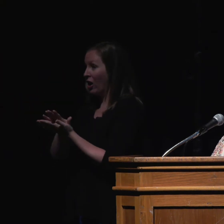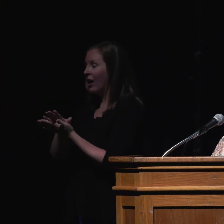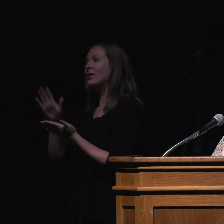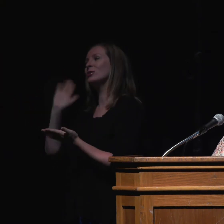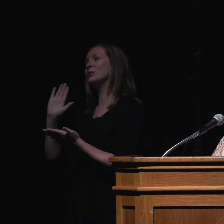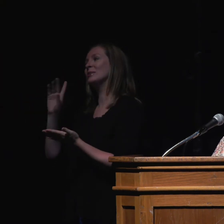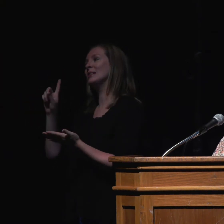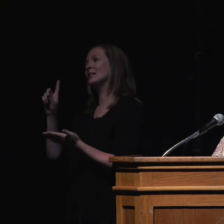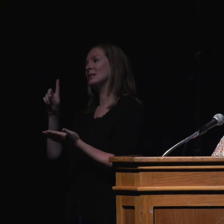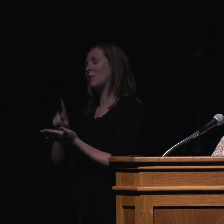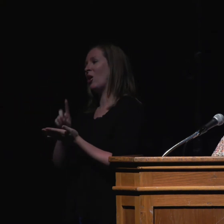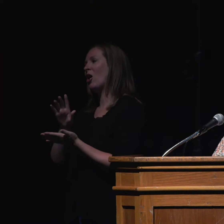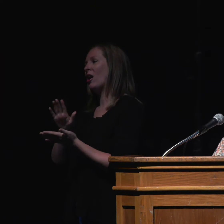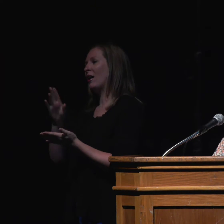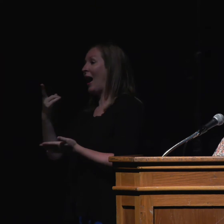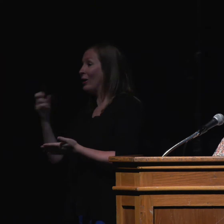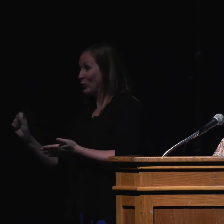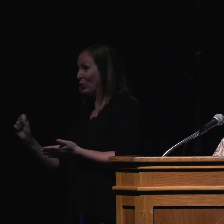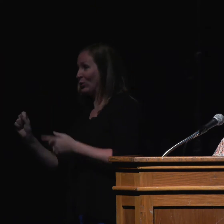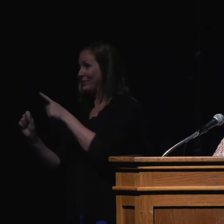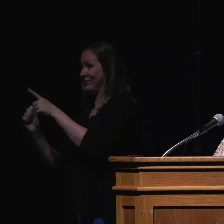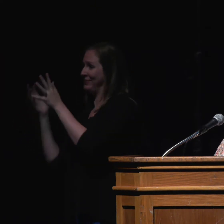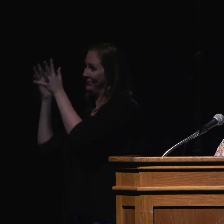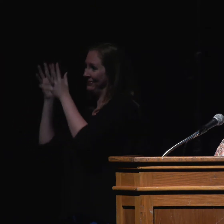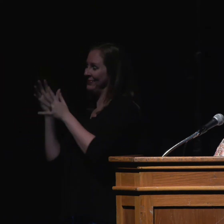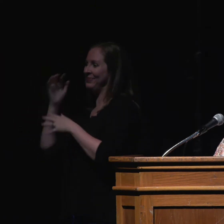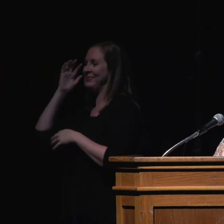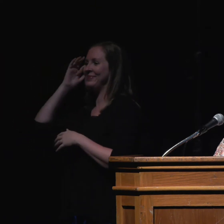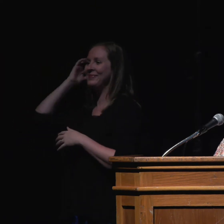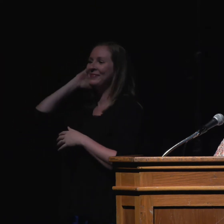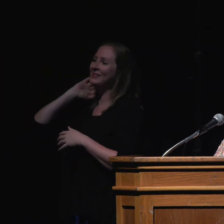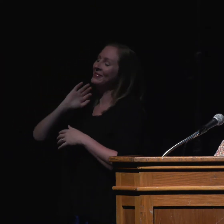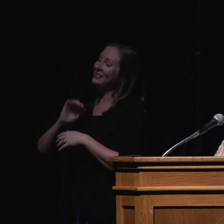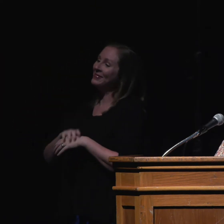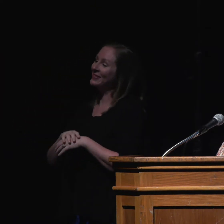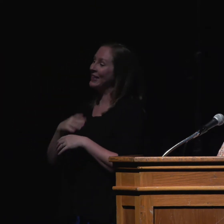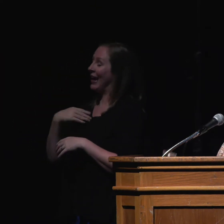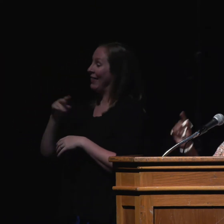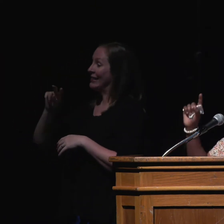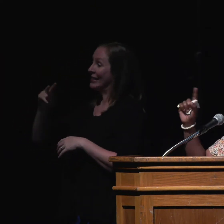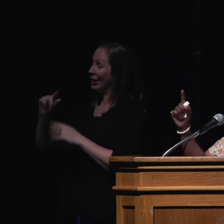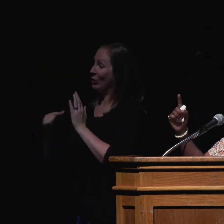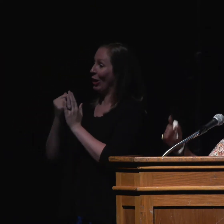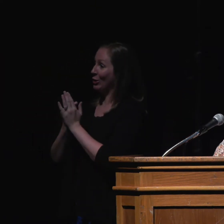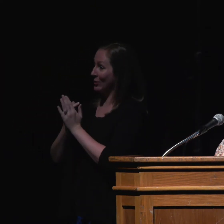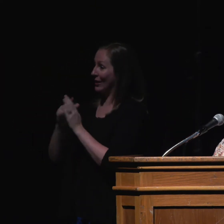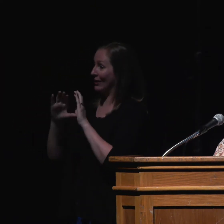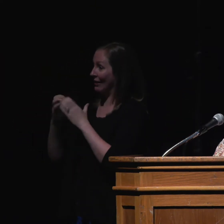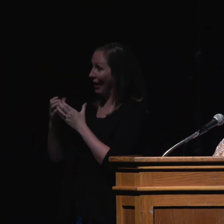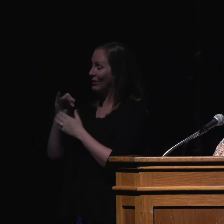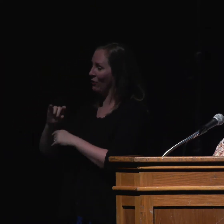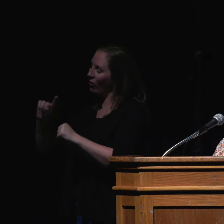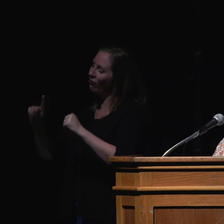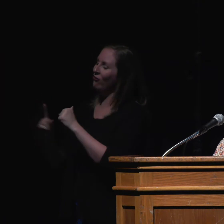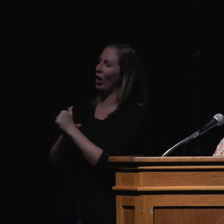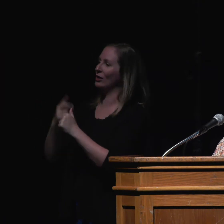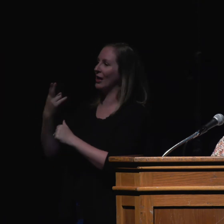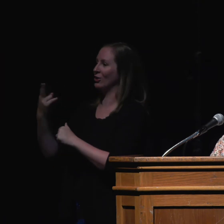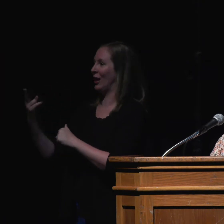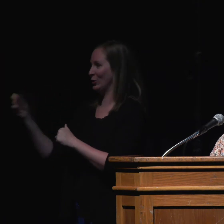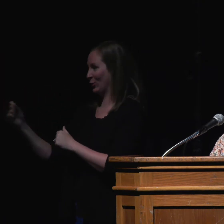Dunbar High School then, and the second graduating class of the first Heritage High